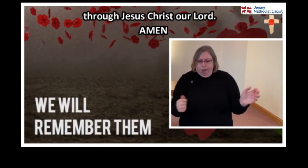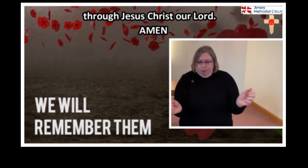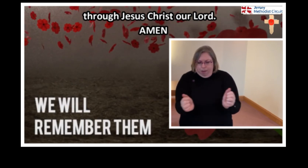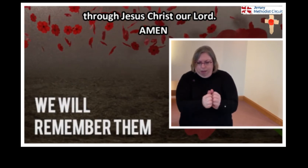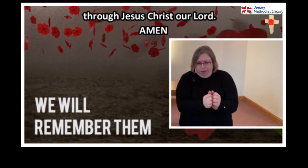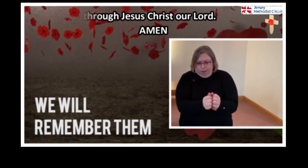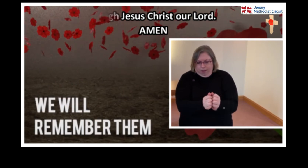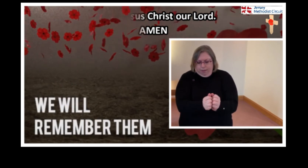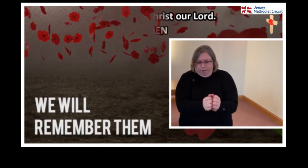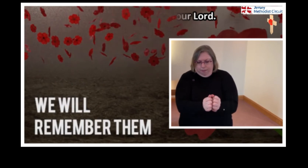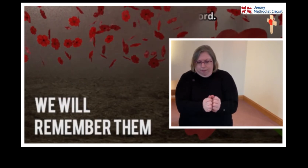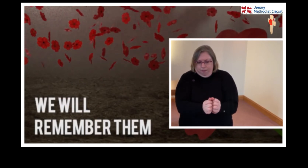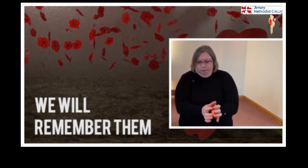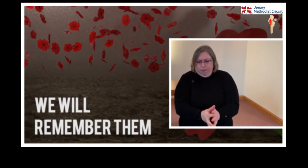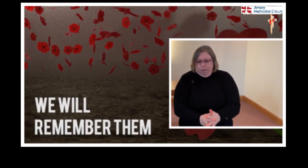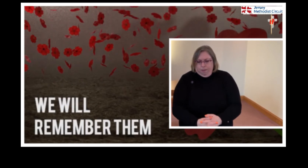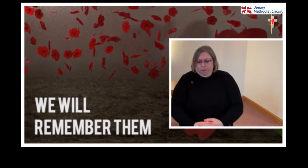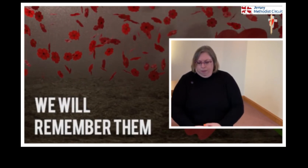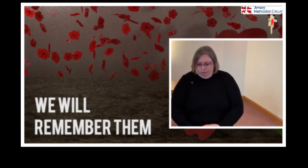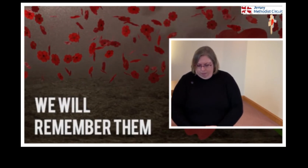Amen.